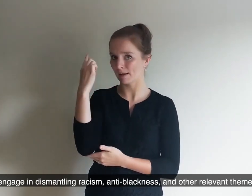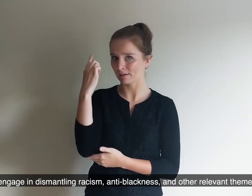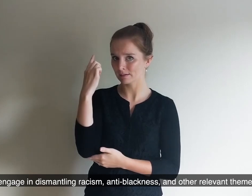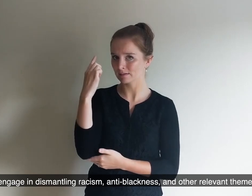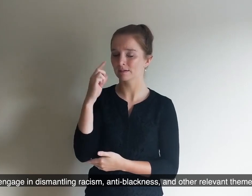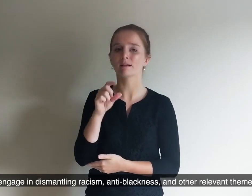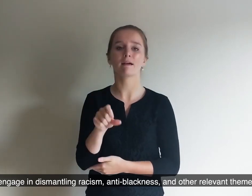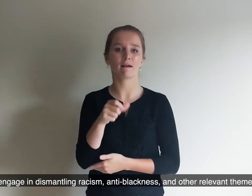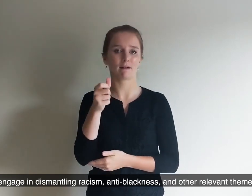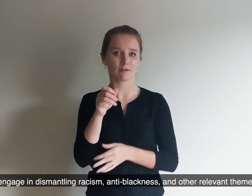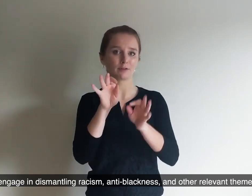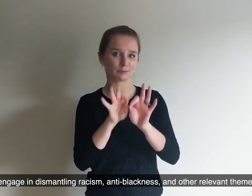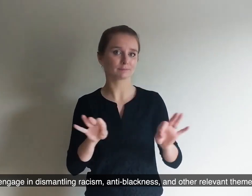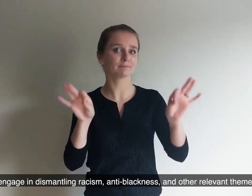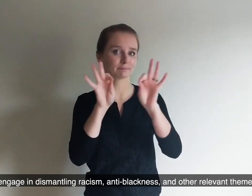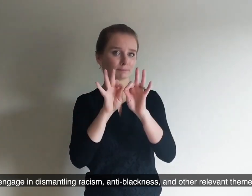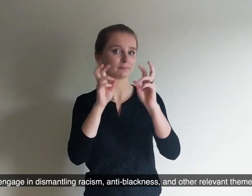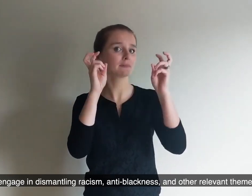other relevant themes.